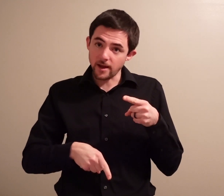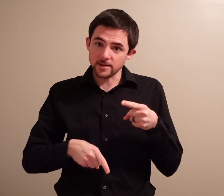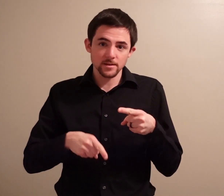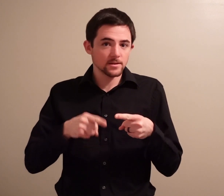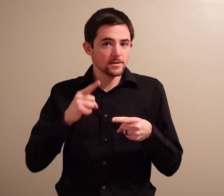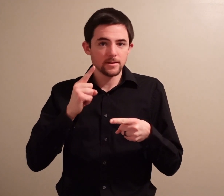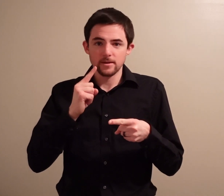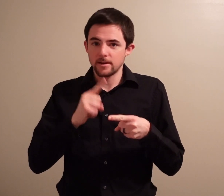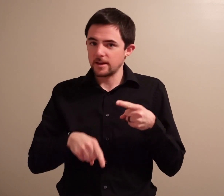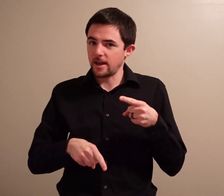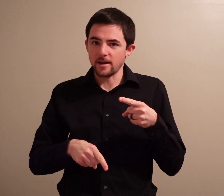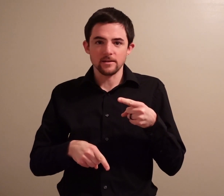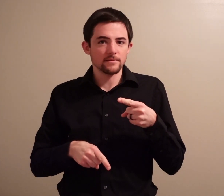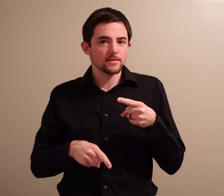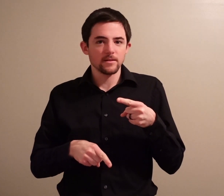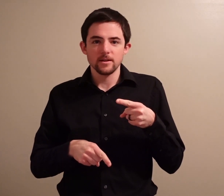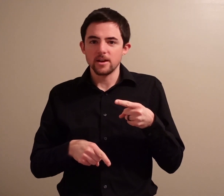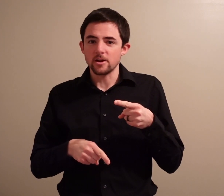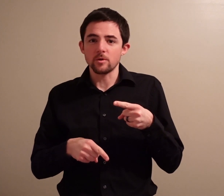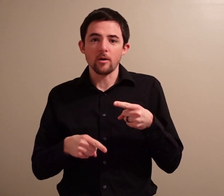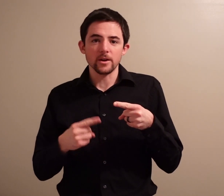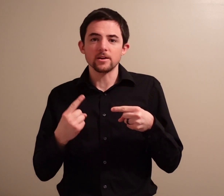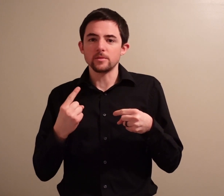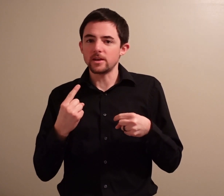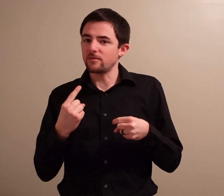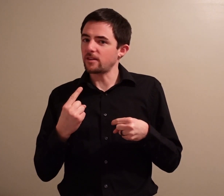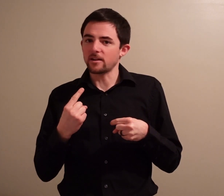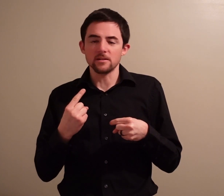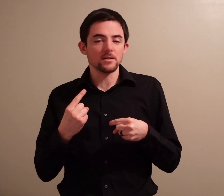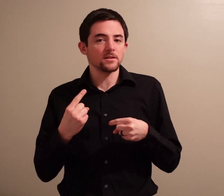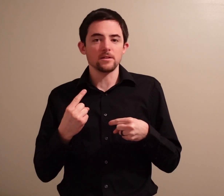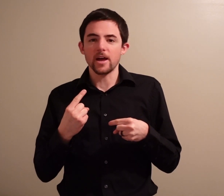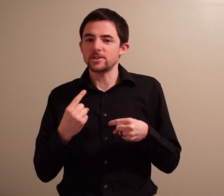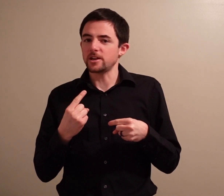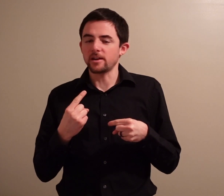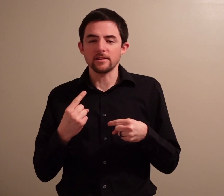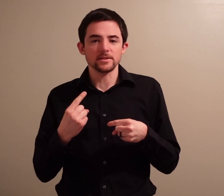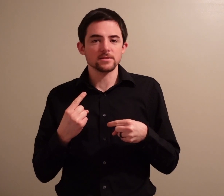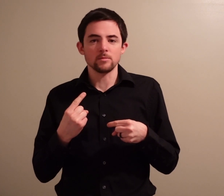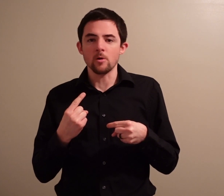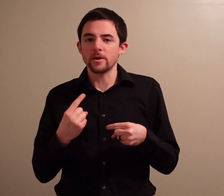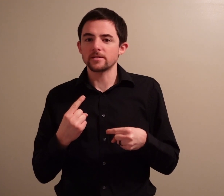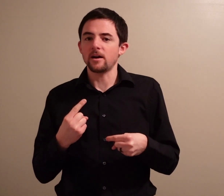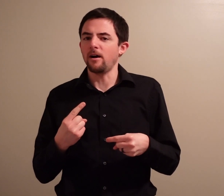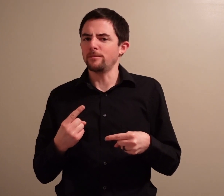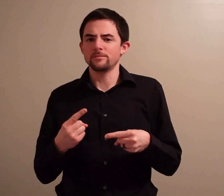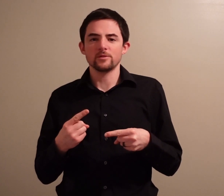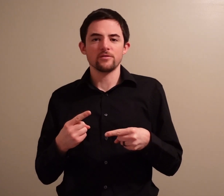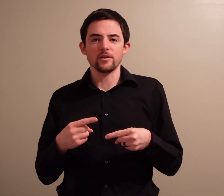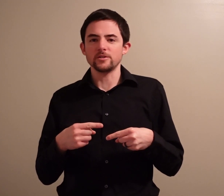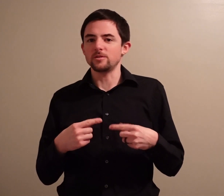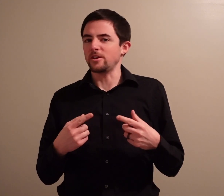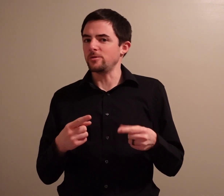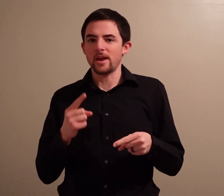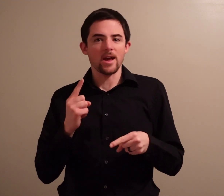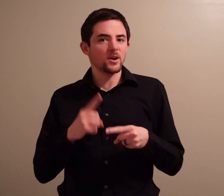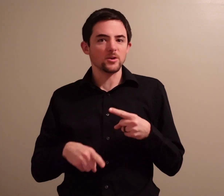Can't. Can. You're probably going to be giving like a little head shake at this moment, referring to that you cannot do